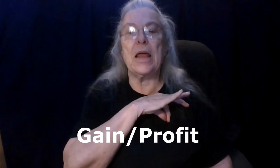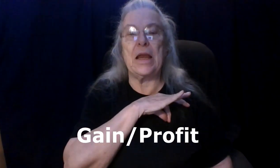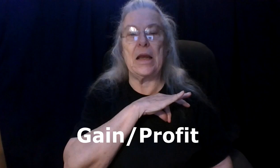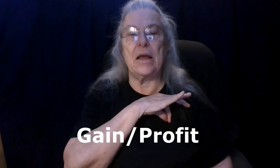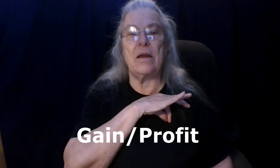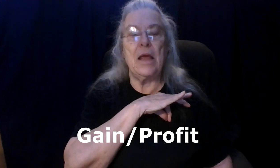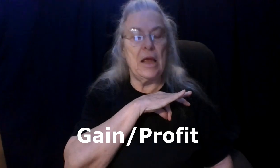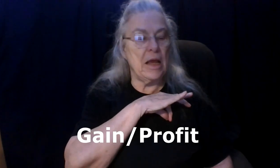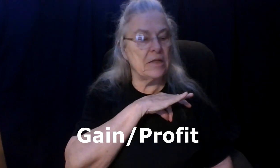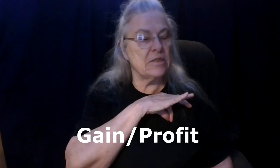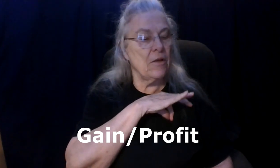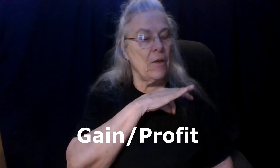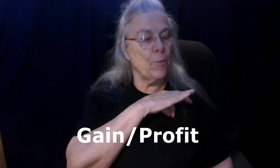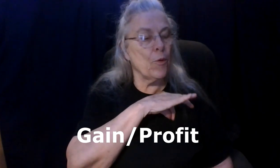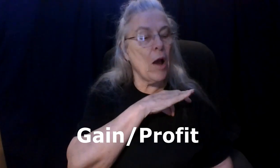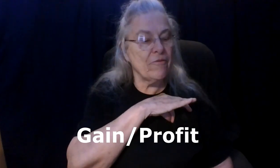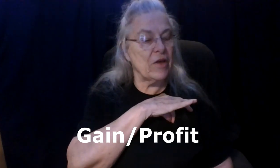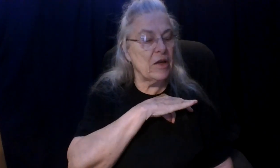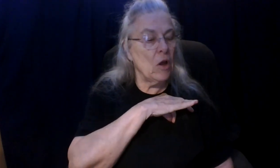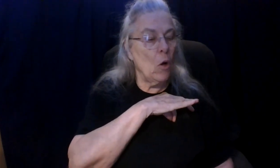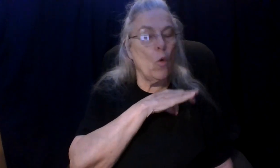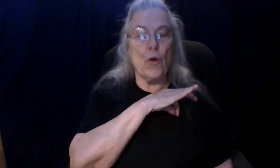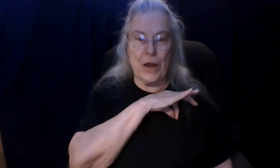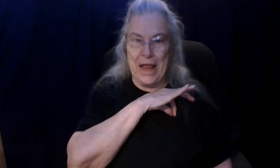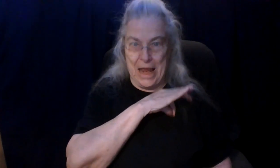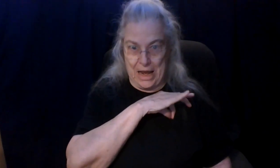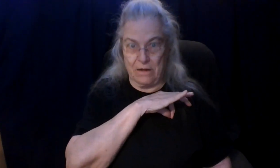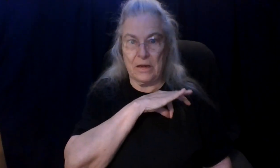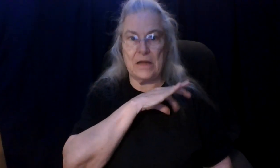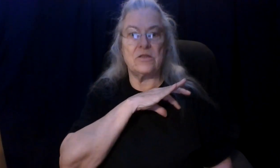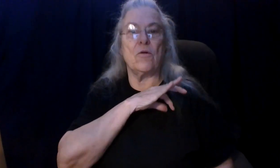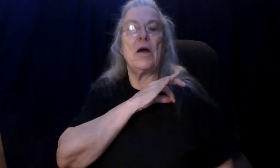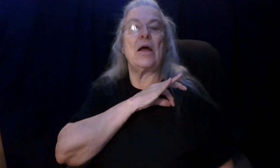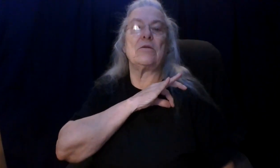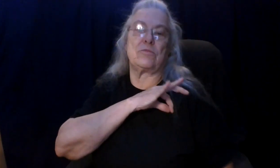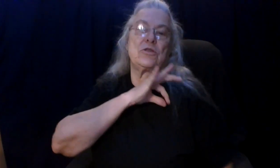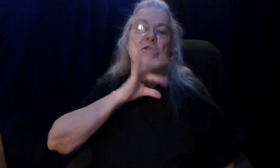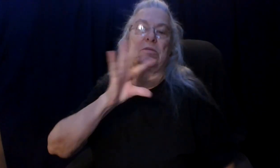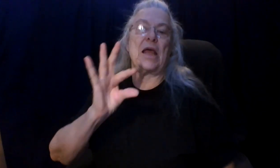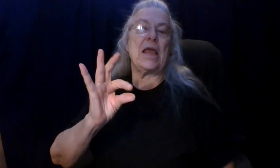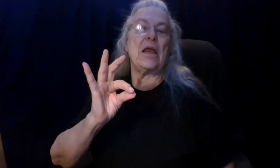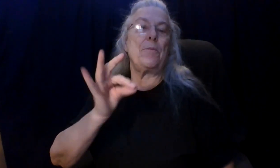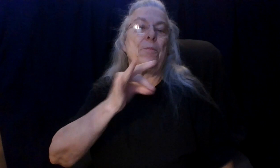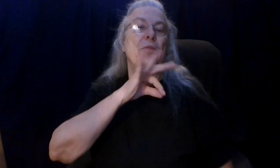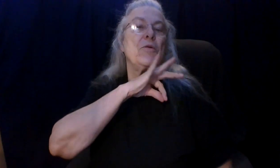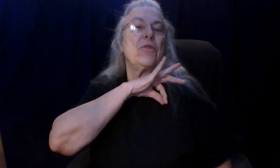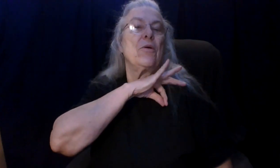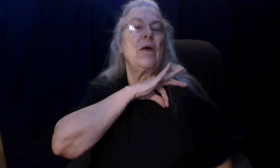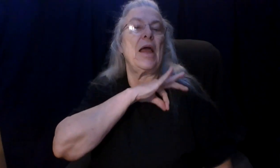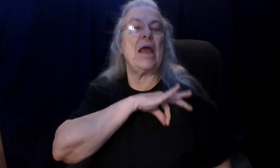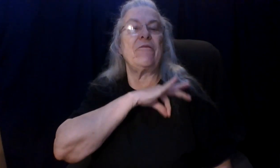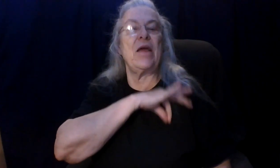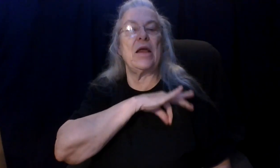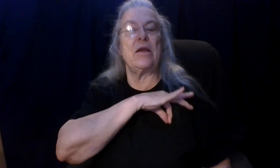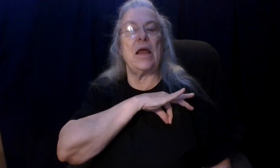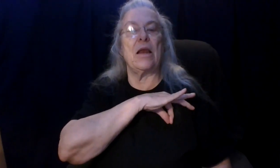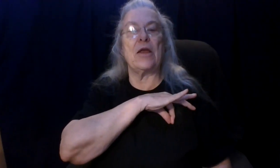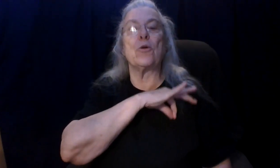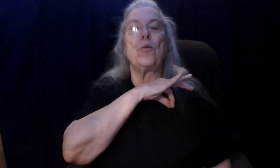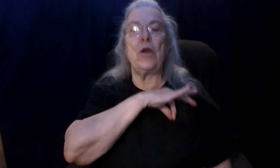it, it's profit or gain. And so just taking the F hand and like you're putting it